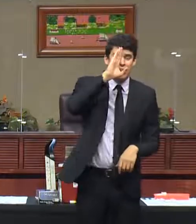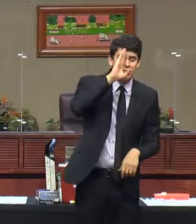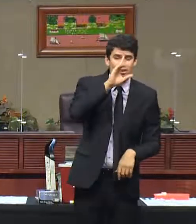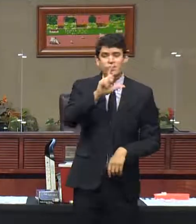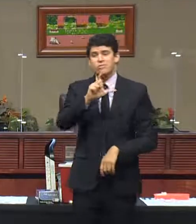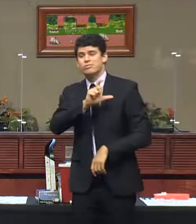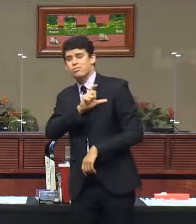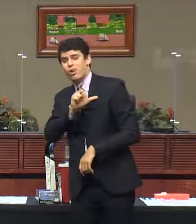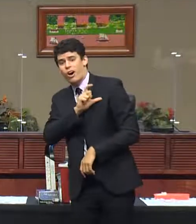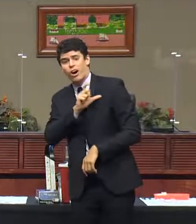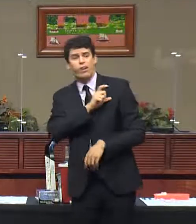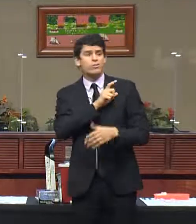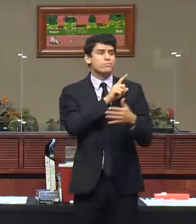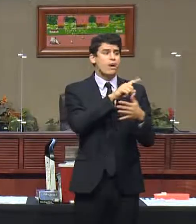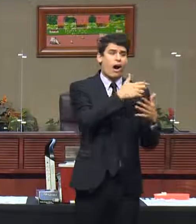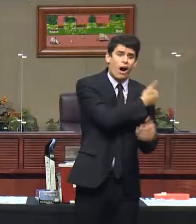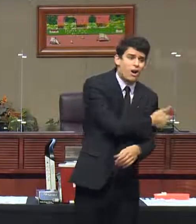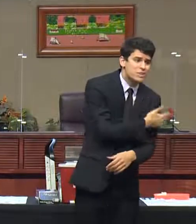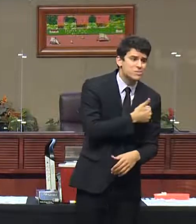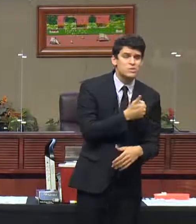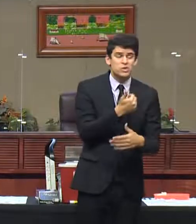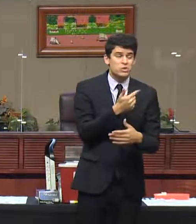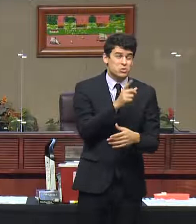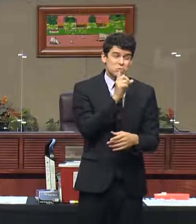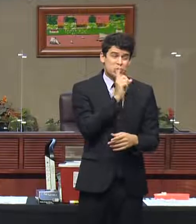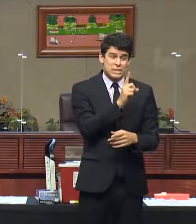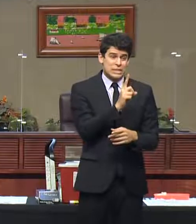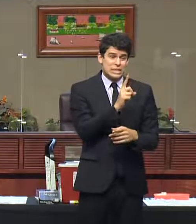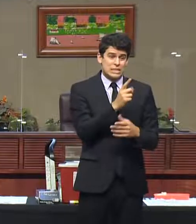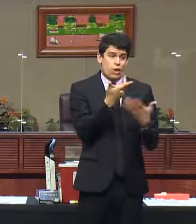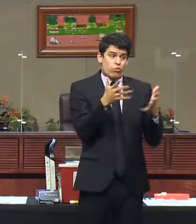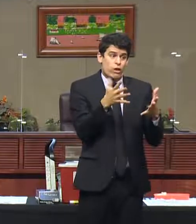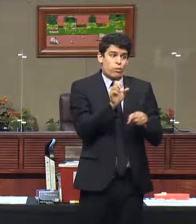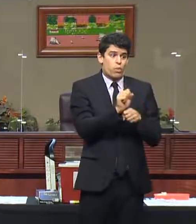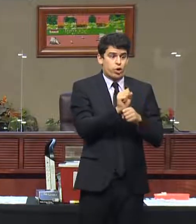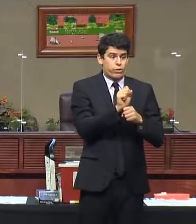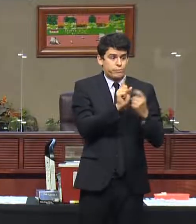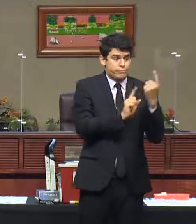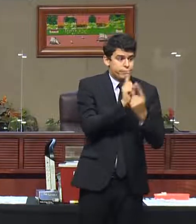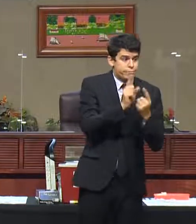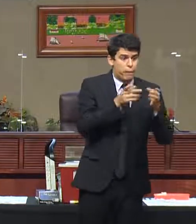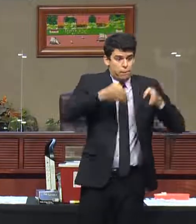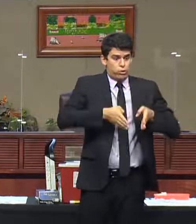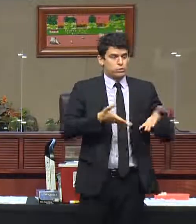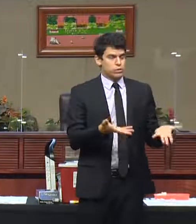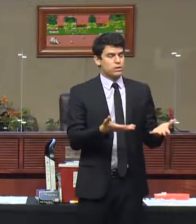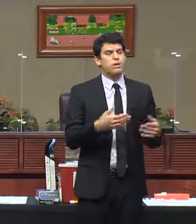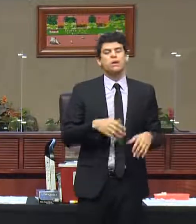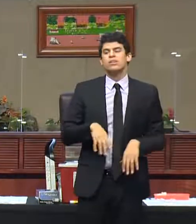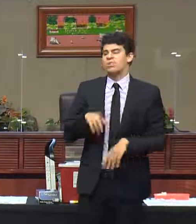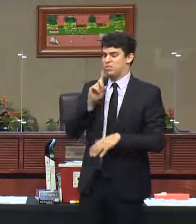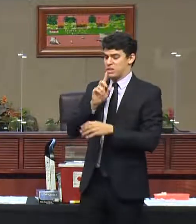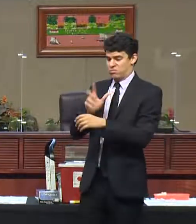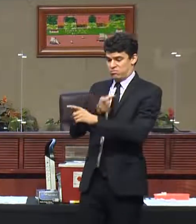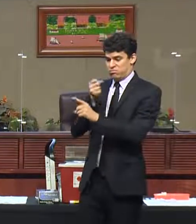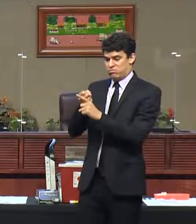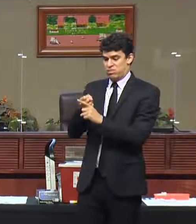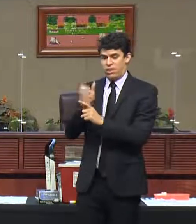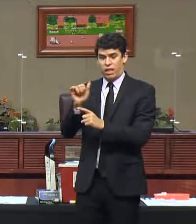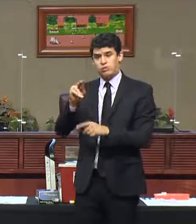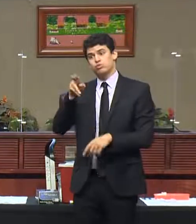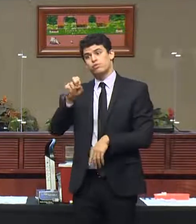it only affects those who work in City Hall. But we think it's appropriate timing to do that. We'll give some flexibility to